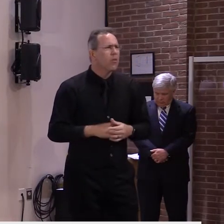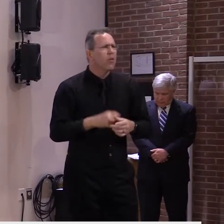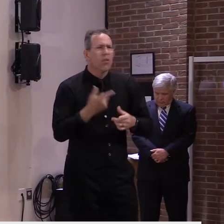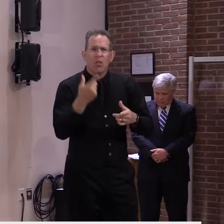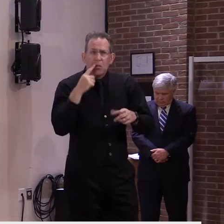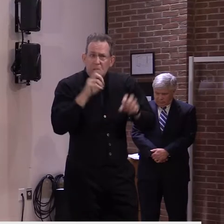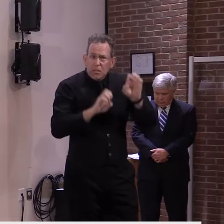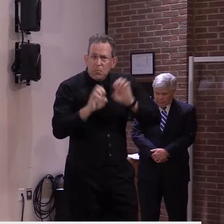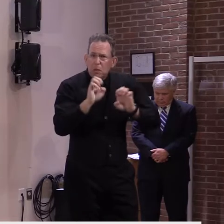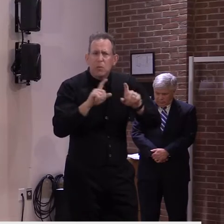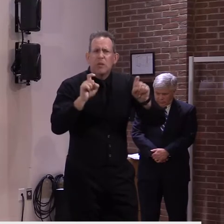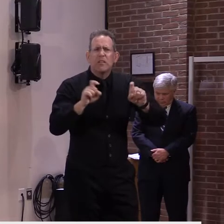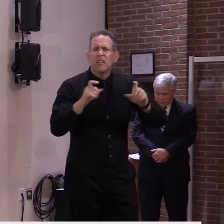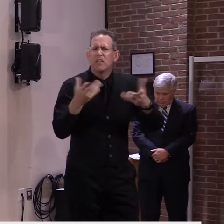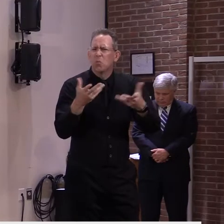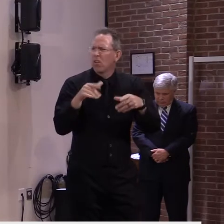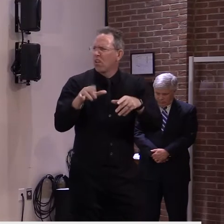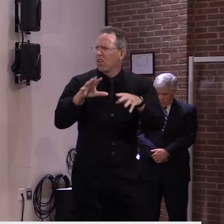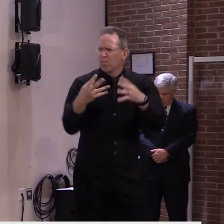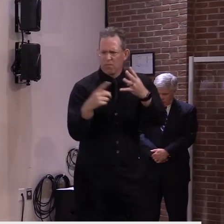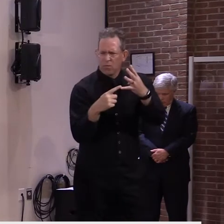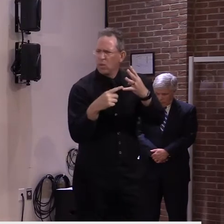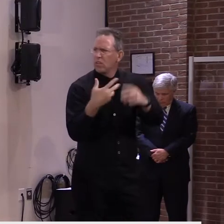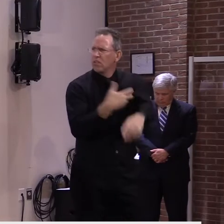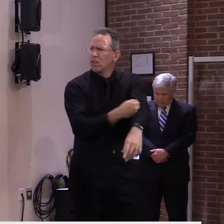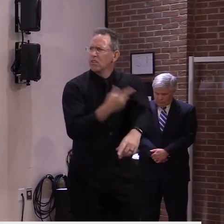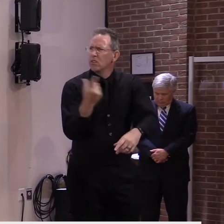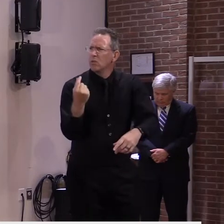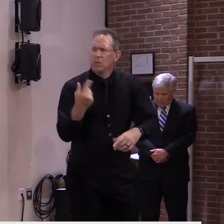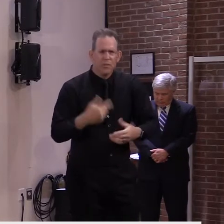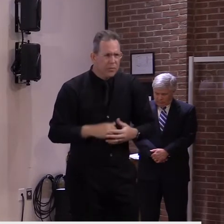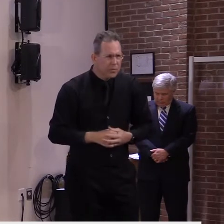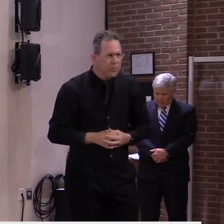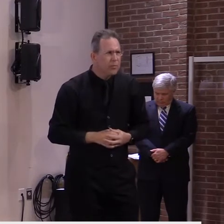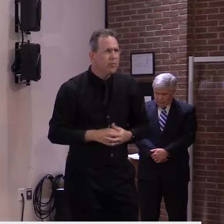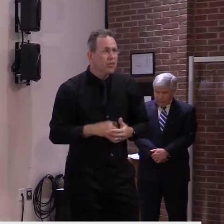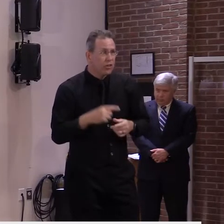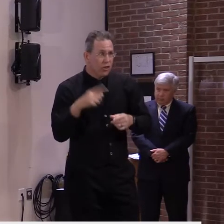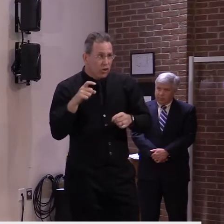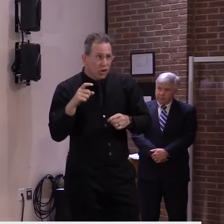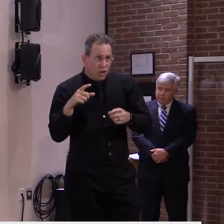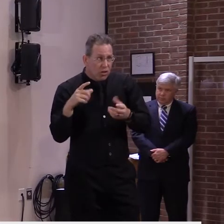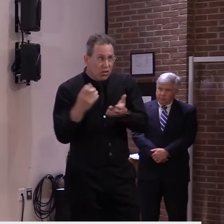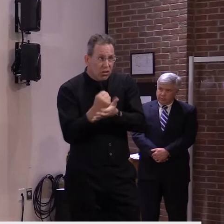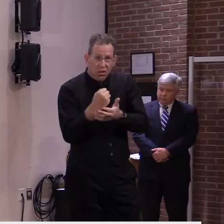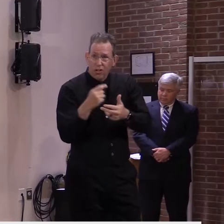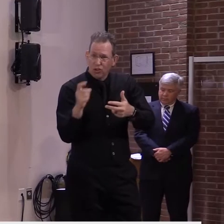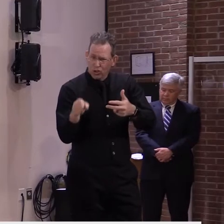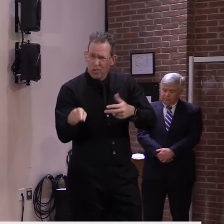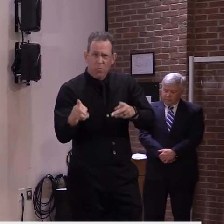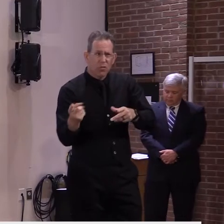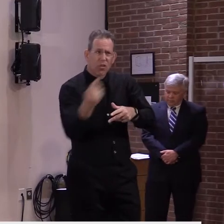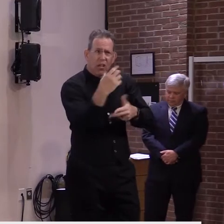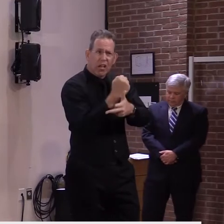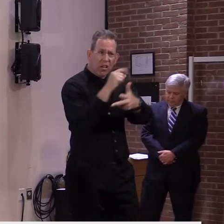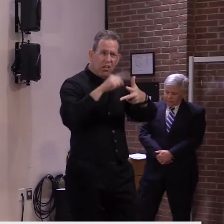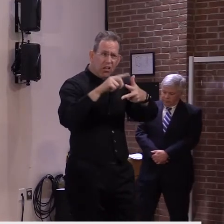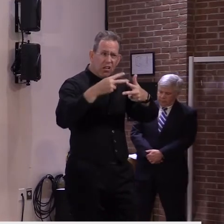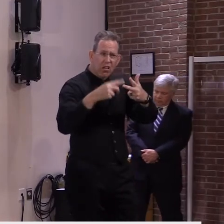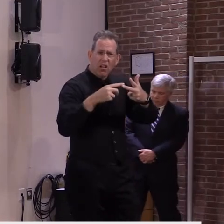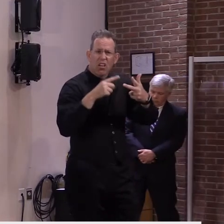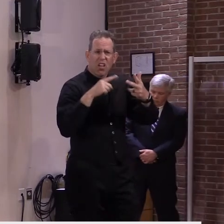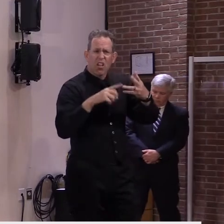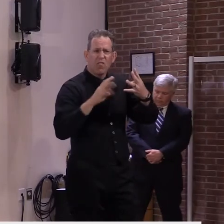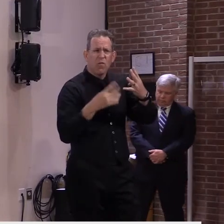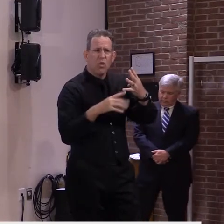What can you tell them today? And should they go get one of the approved vaccines or should they get the experiment? I